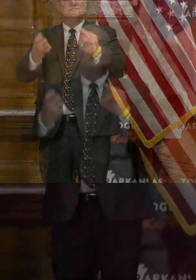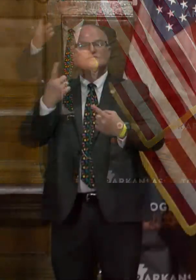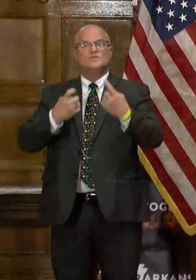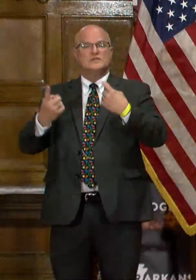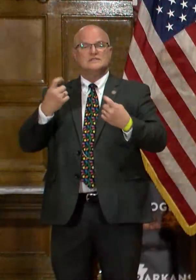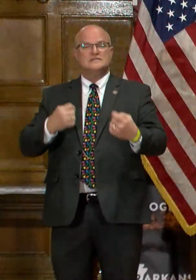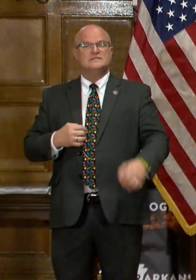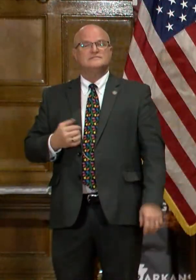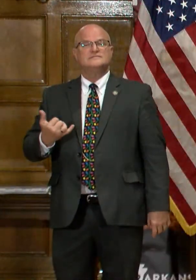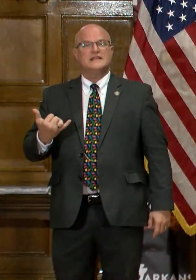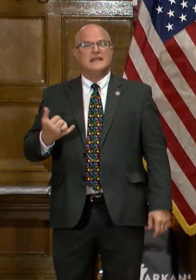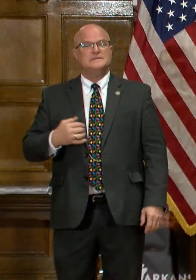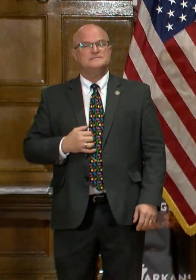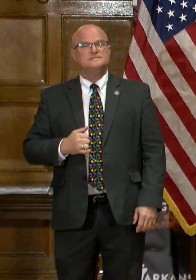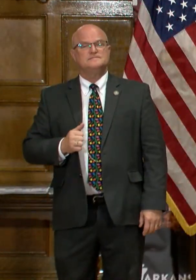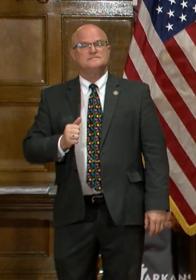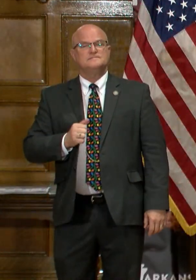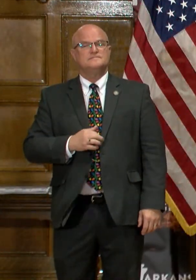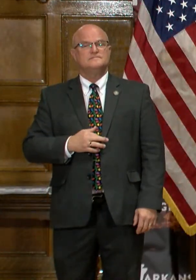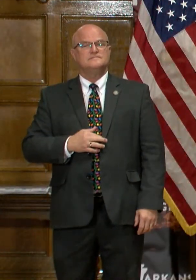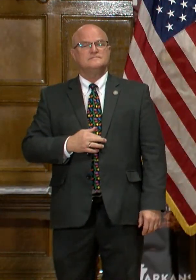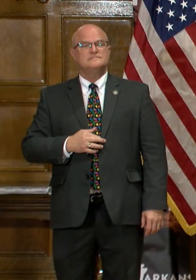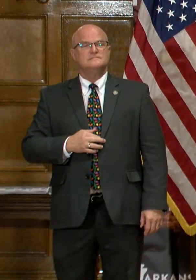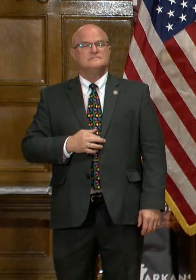for a few questions today.